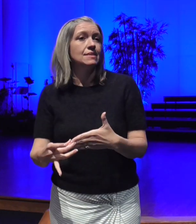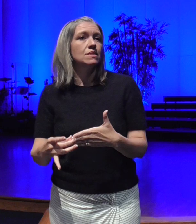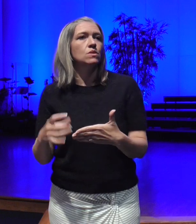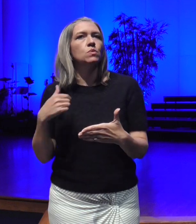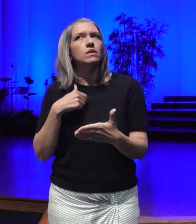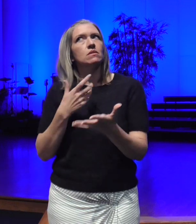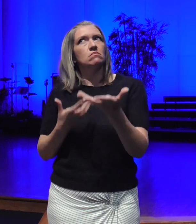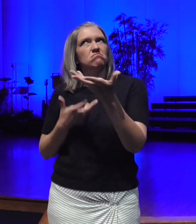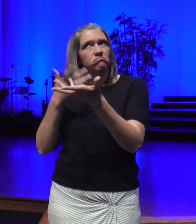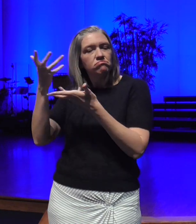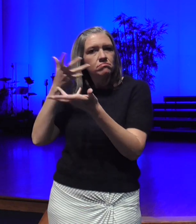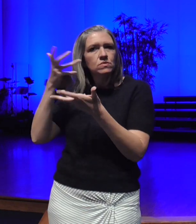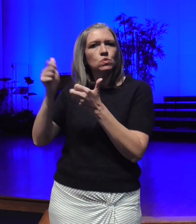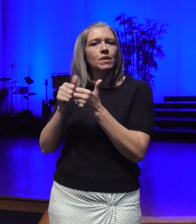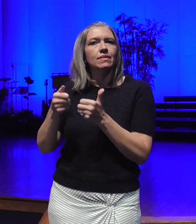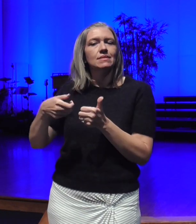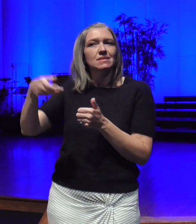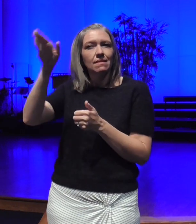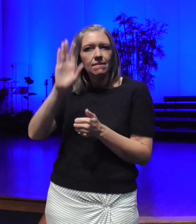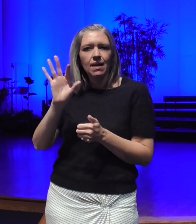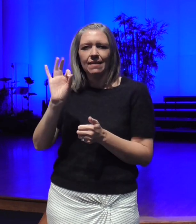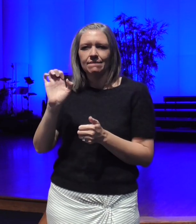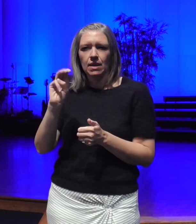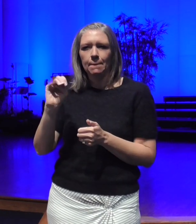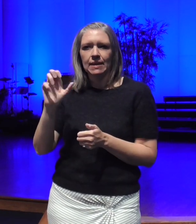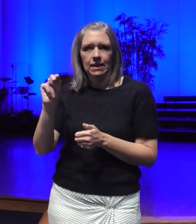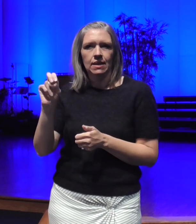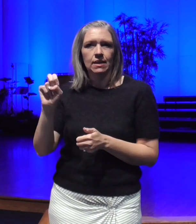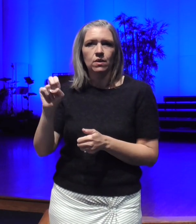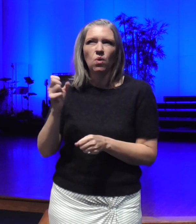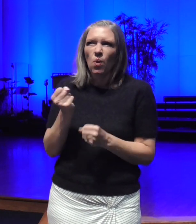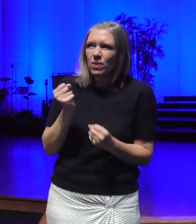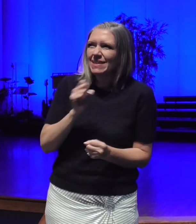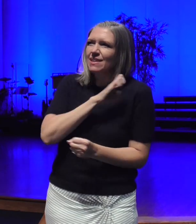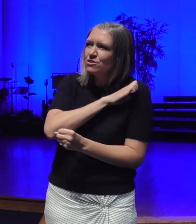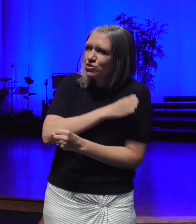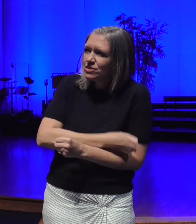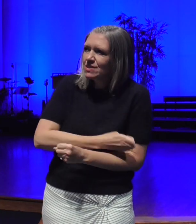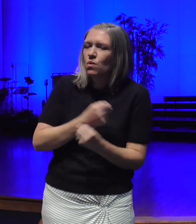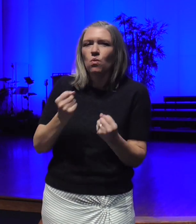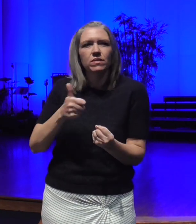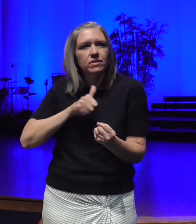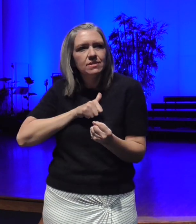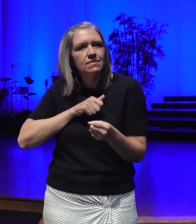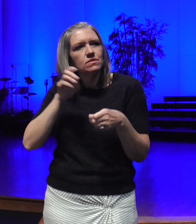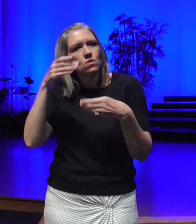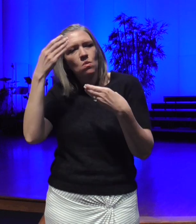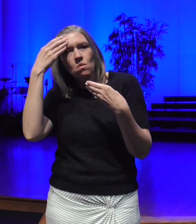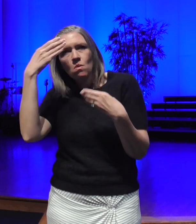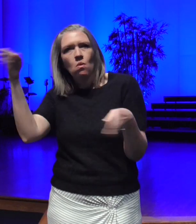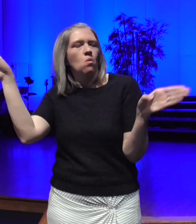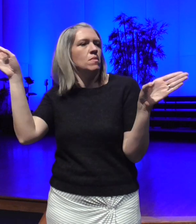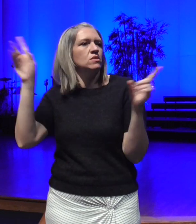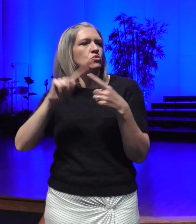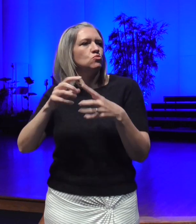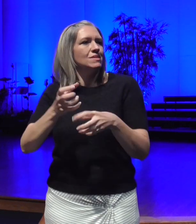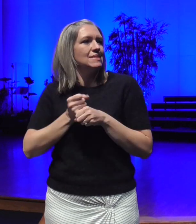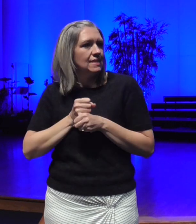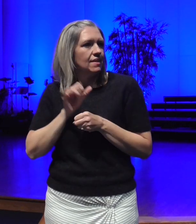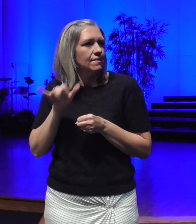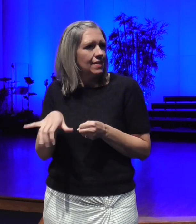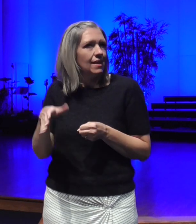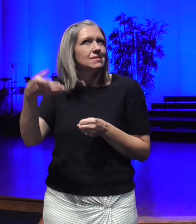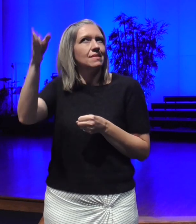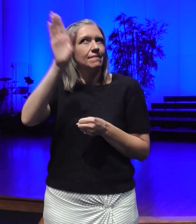the divine feminine. We are literally holding our energy and ourselves open to receivership of that